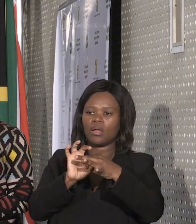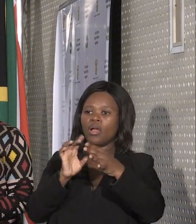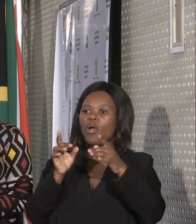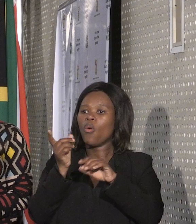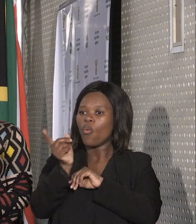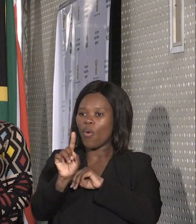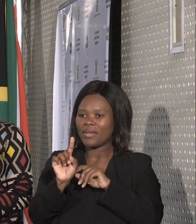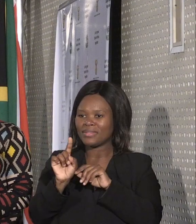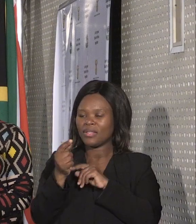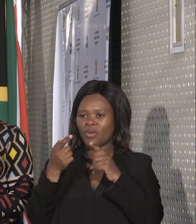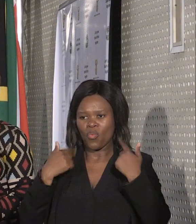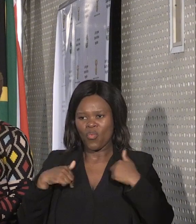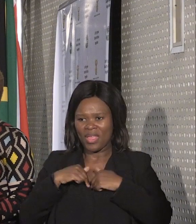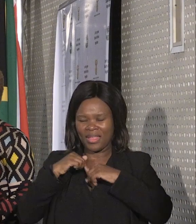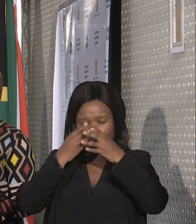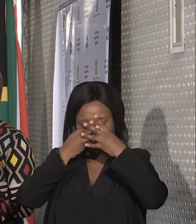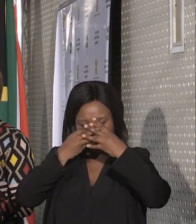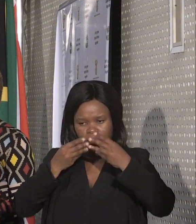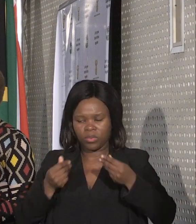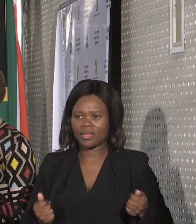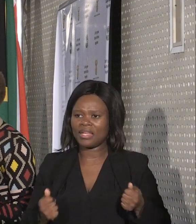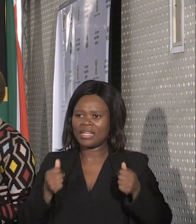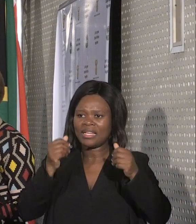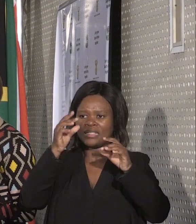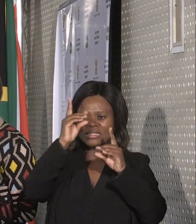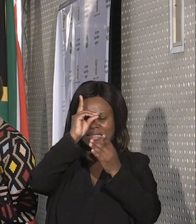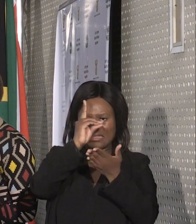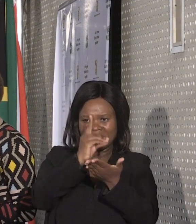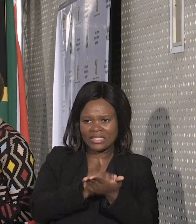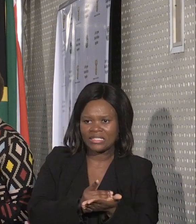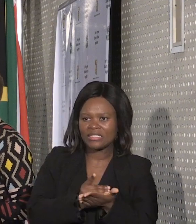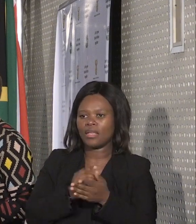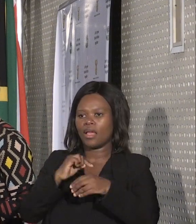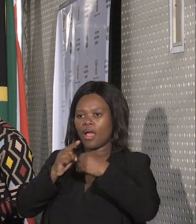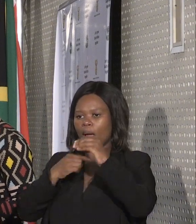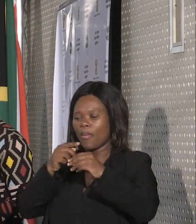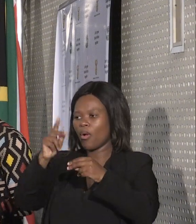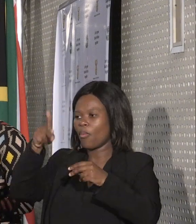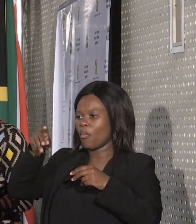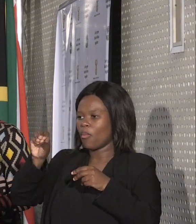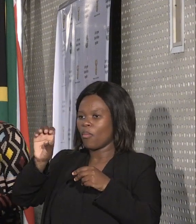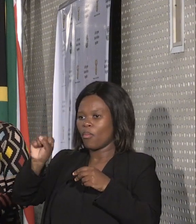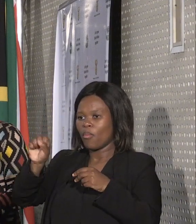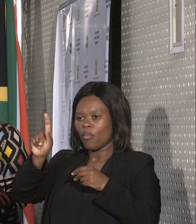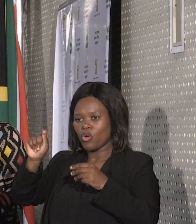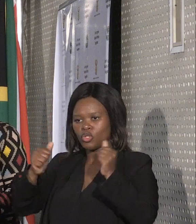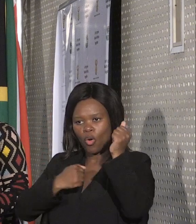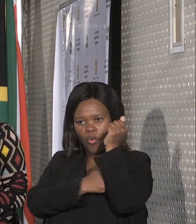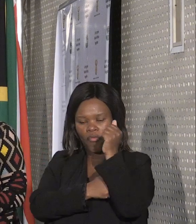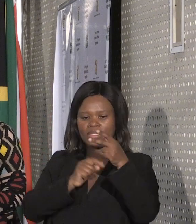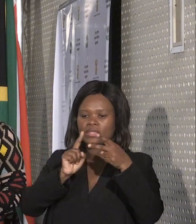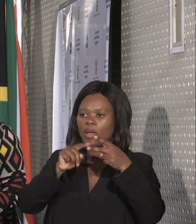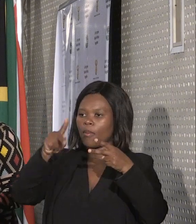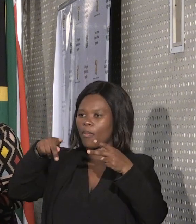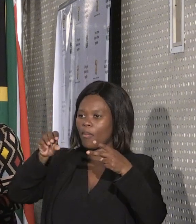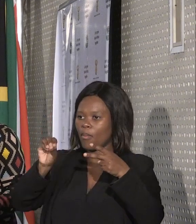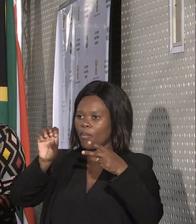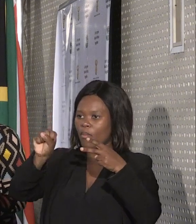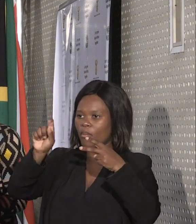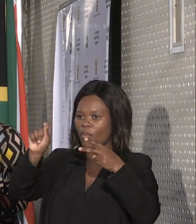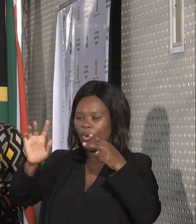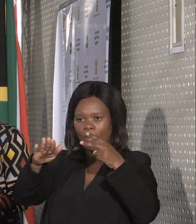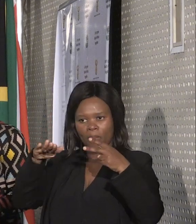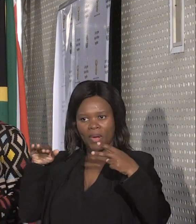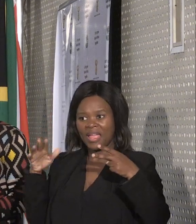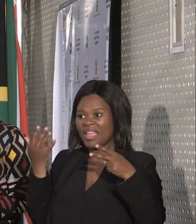the resolutions and the decisions about the post office and the Postbank. If it wasn't for that, we